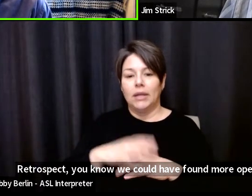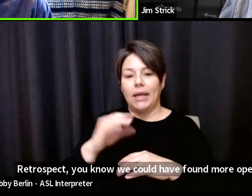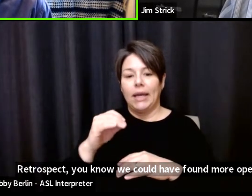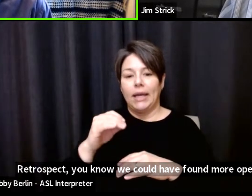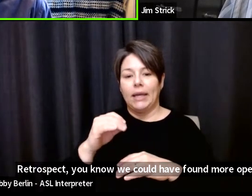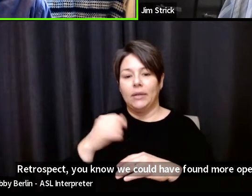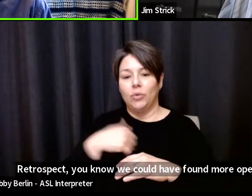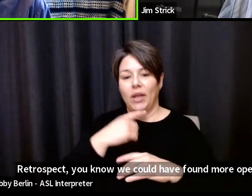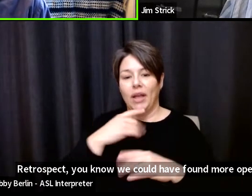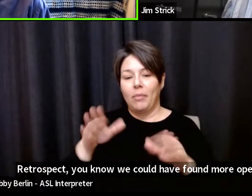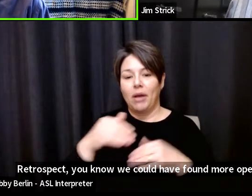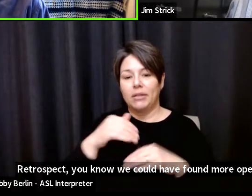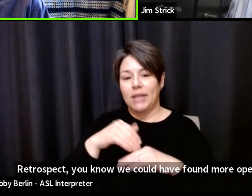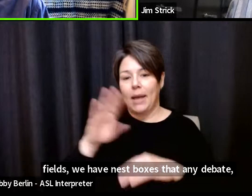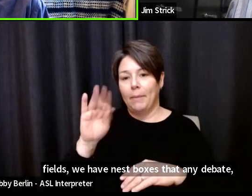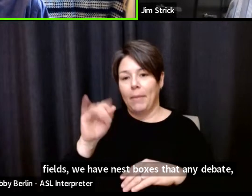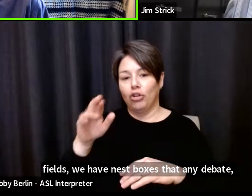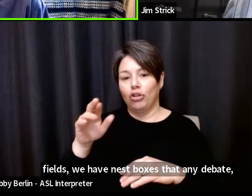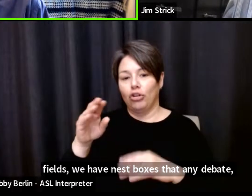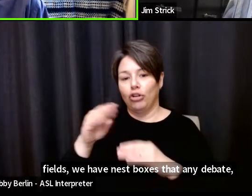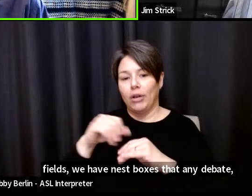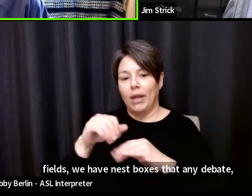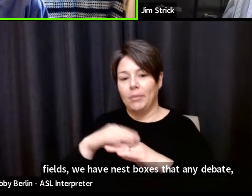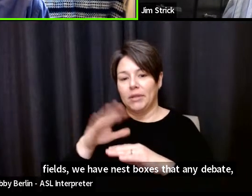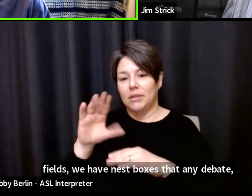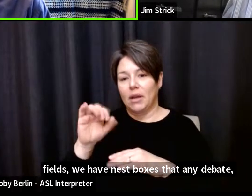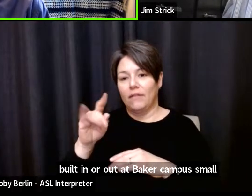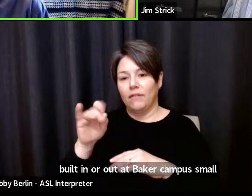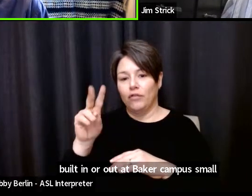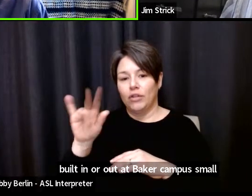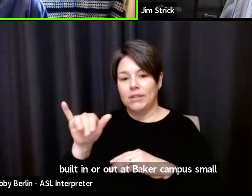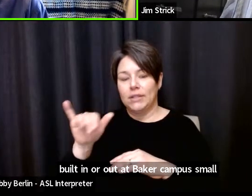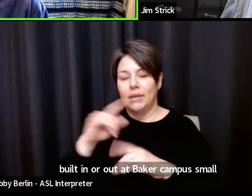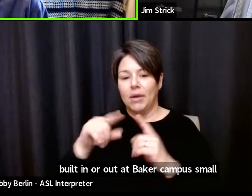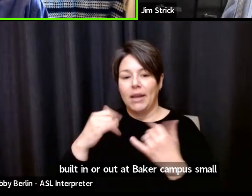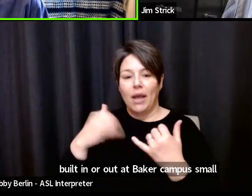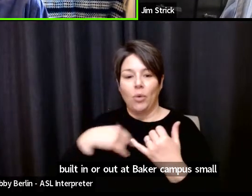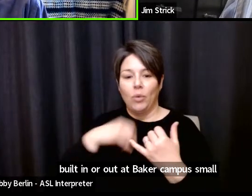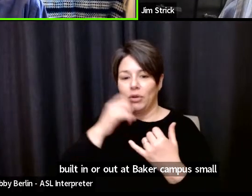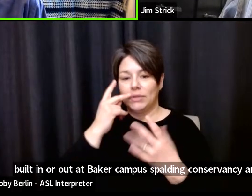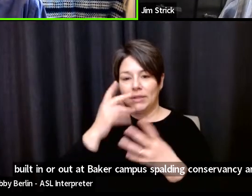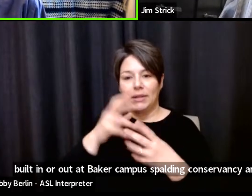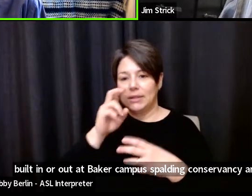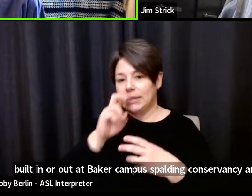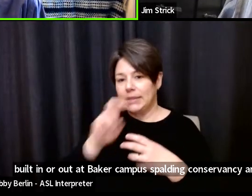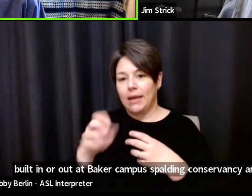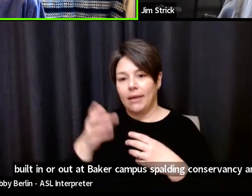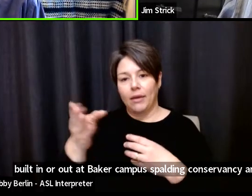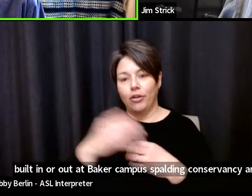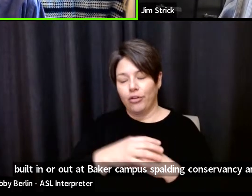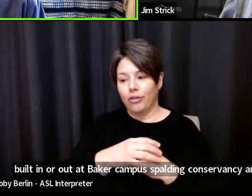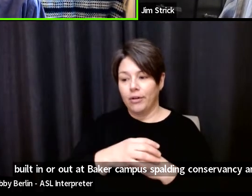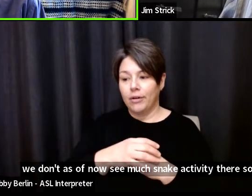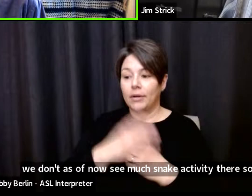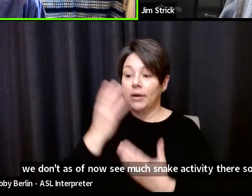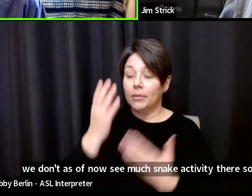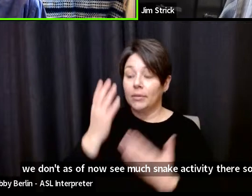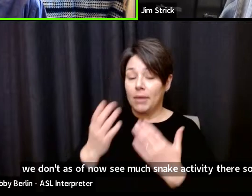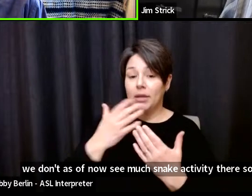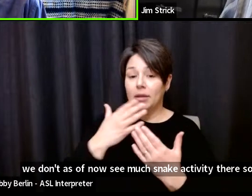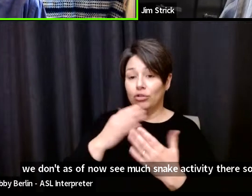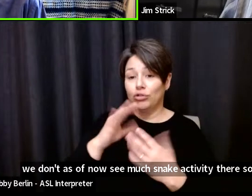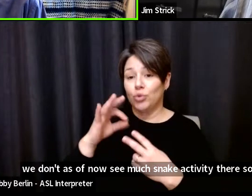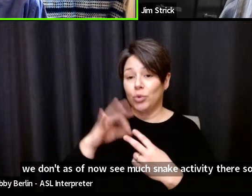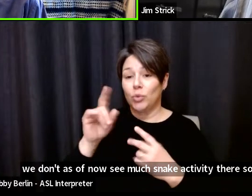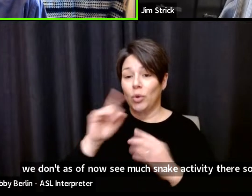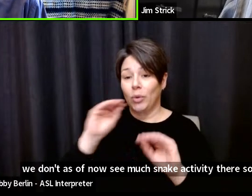at Baker Campus, Spalding Conservancy, and we don't, as of now, see much snake activity there. So maybe we made good choices. So I